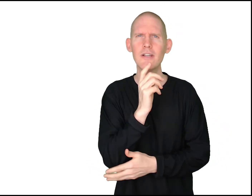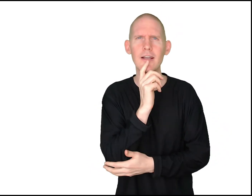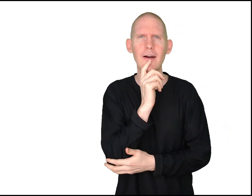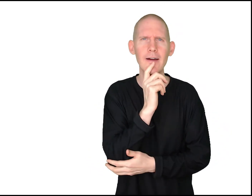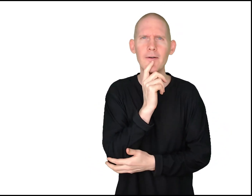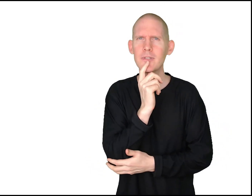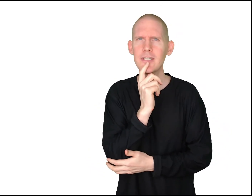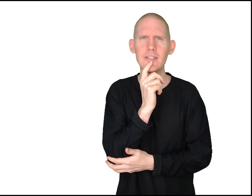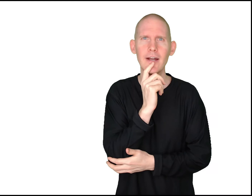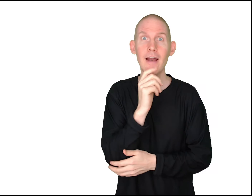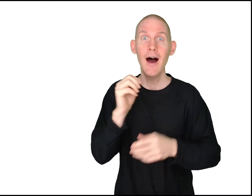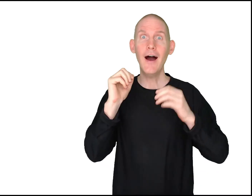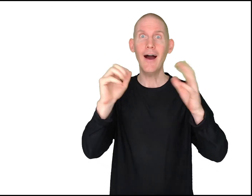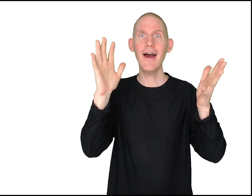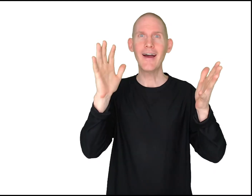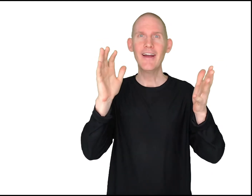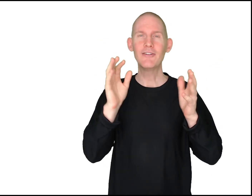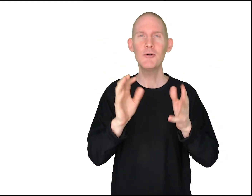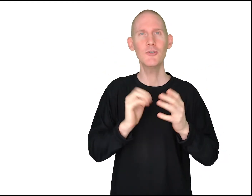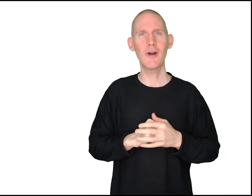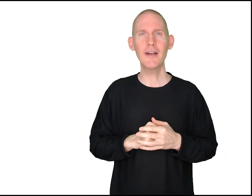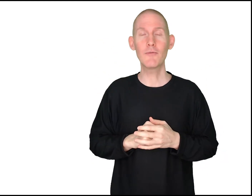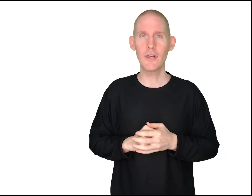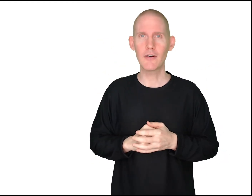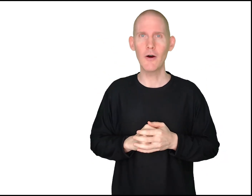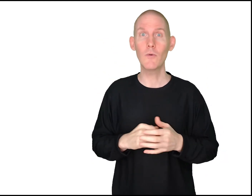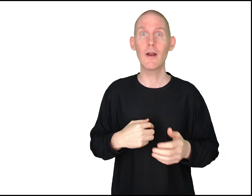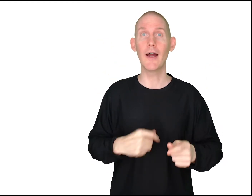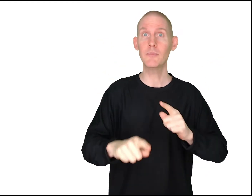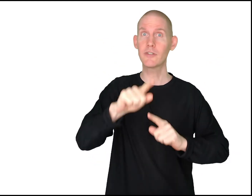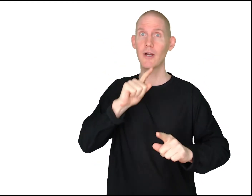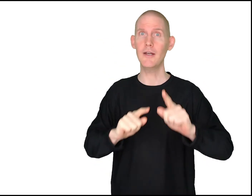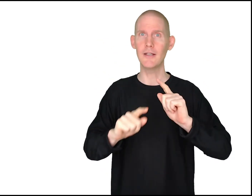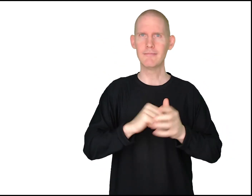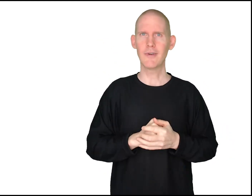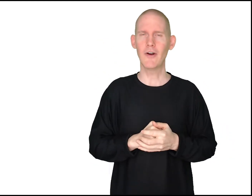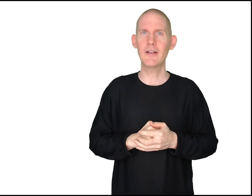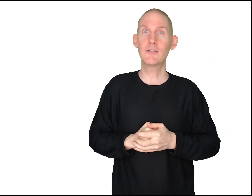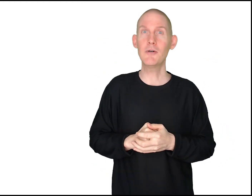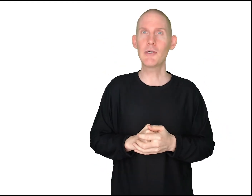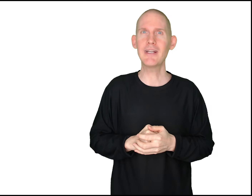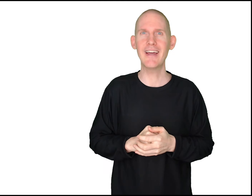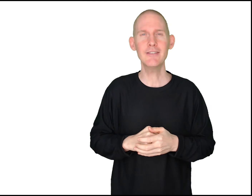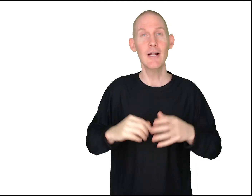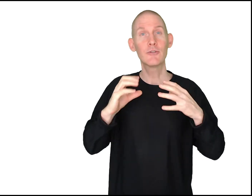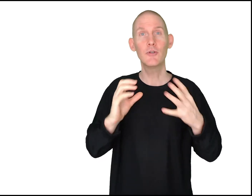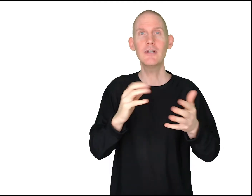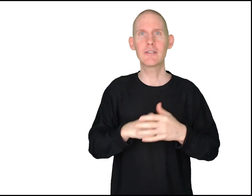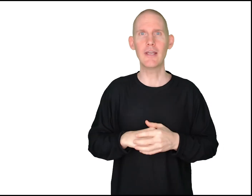like, what's he signing? Aha! You tried to figure out what I'm signing. All right, let's do a quick test so you can see how